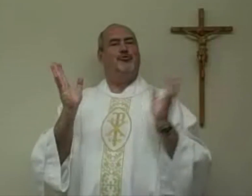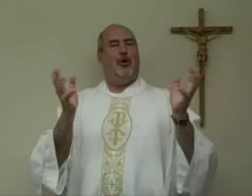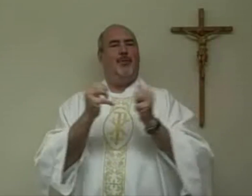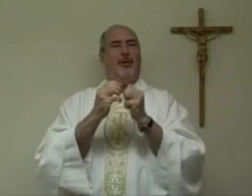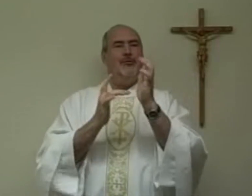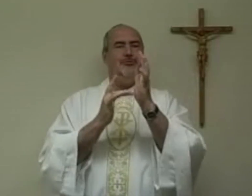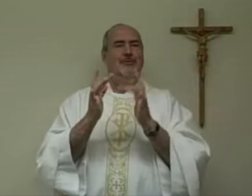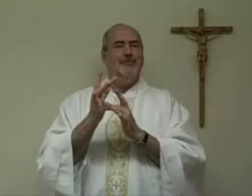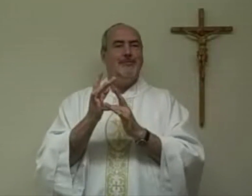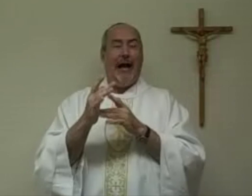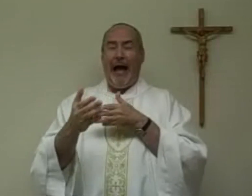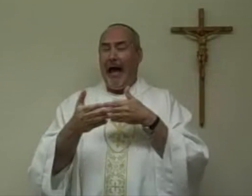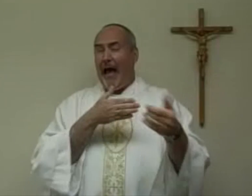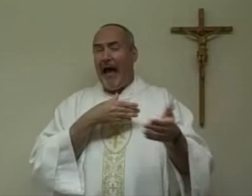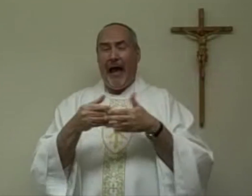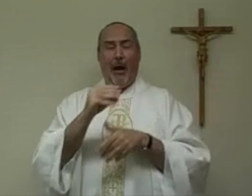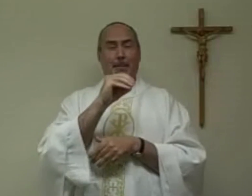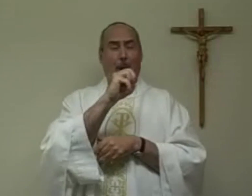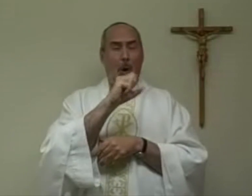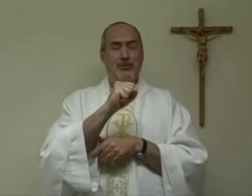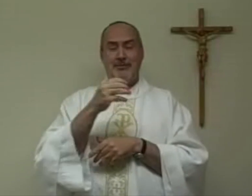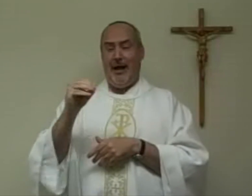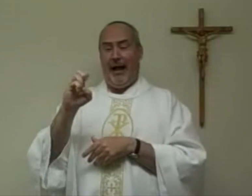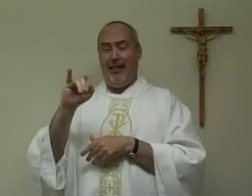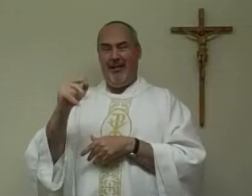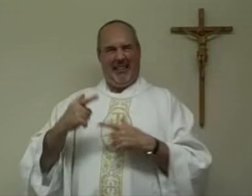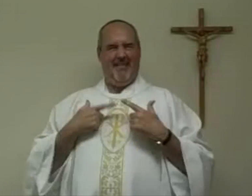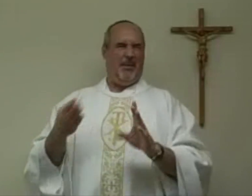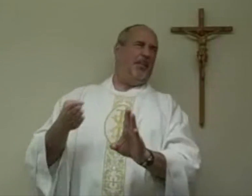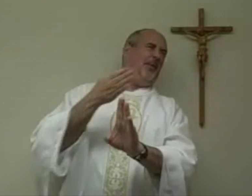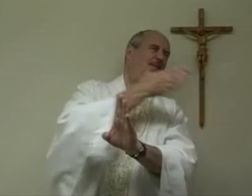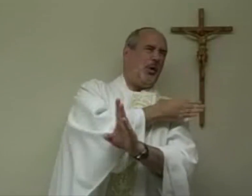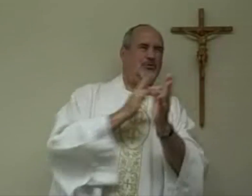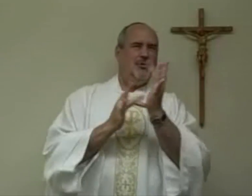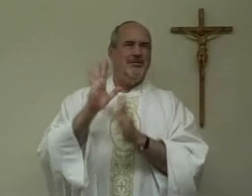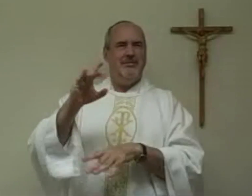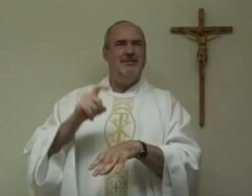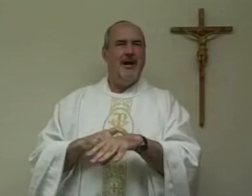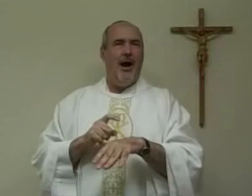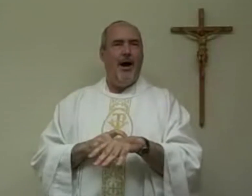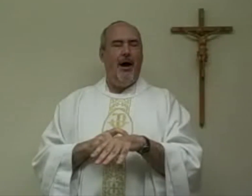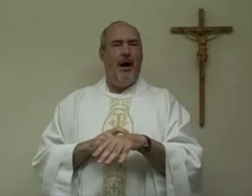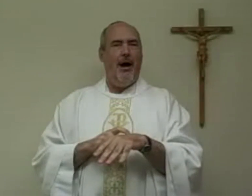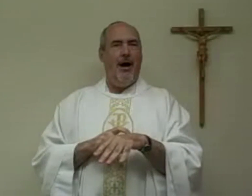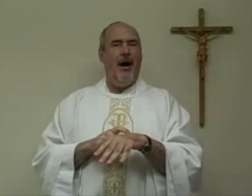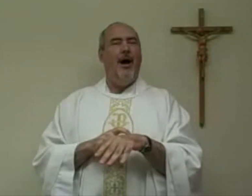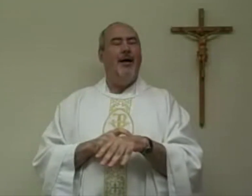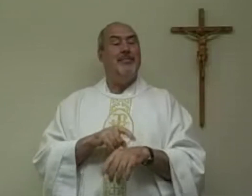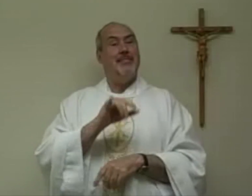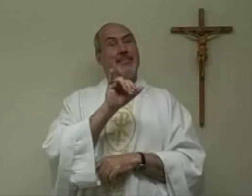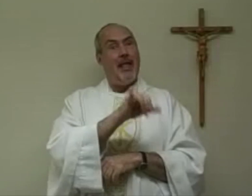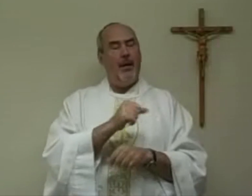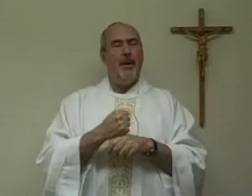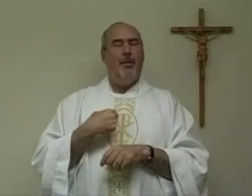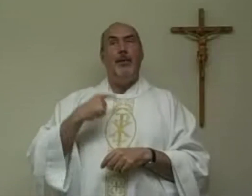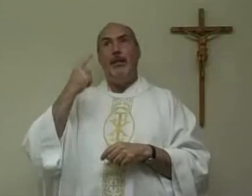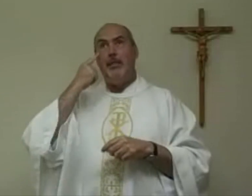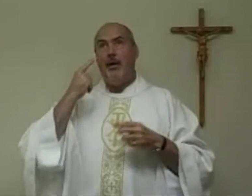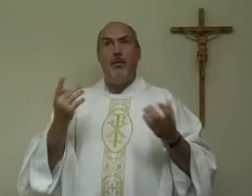says that Moses and Elijah talked with Jesus. However, they lived way, way before Jesus'